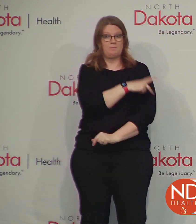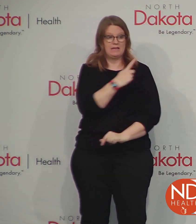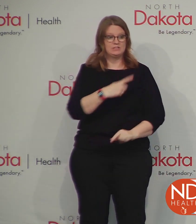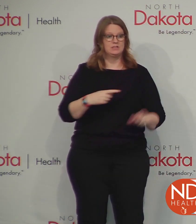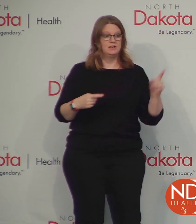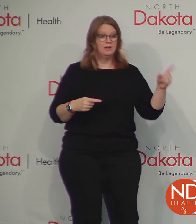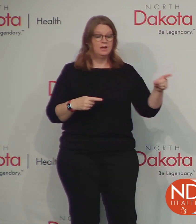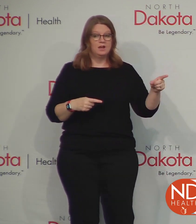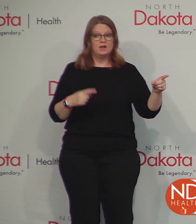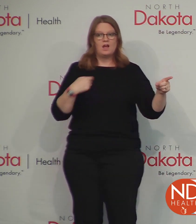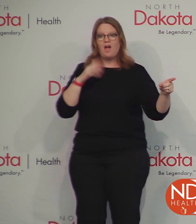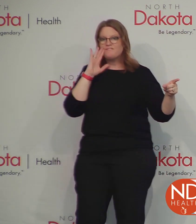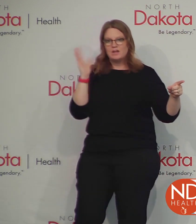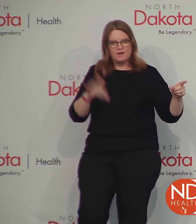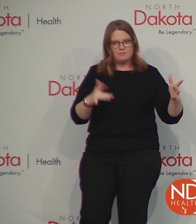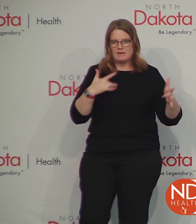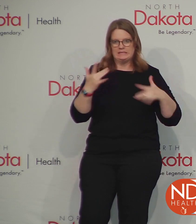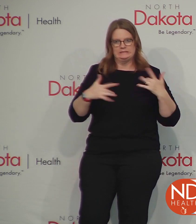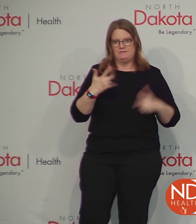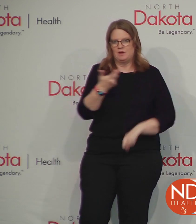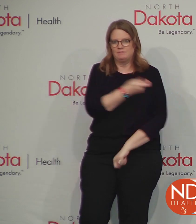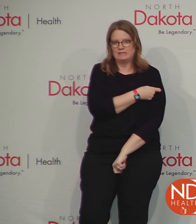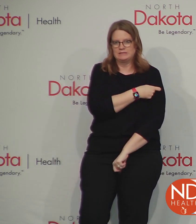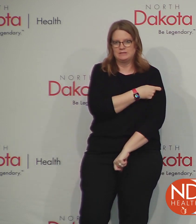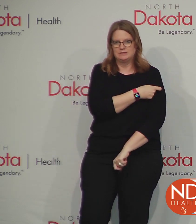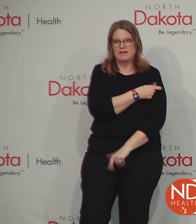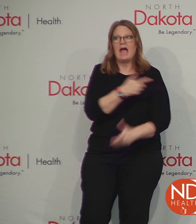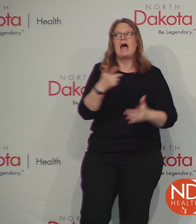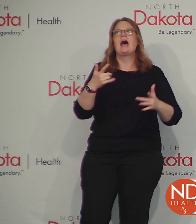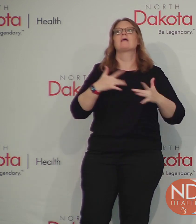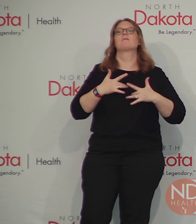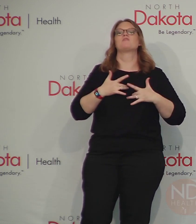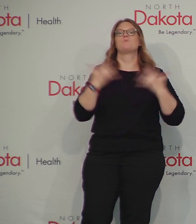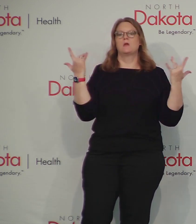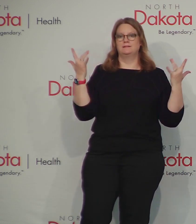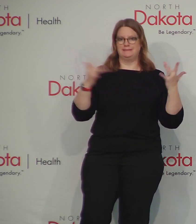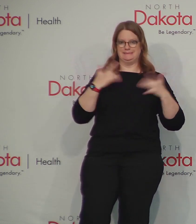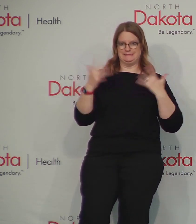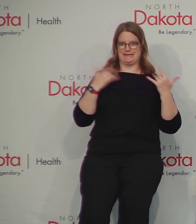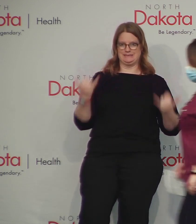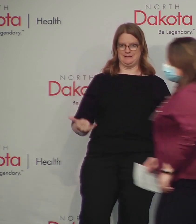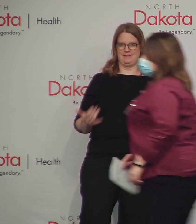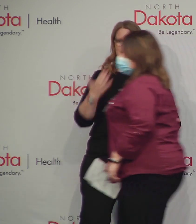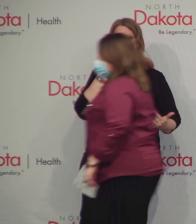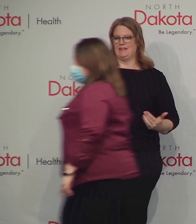been excited to get a vaccine before, but I am today. Thank you.